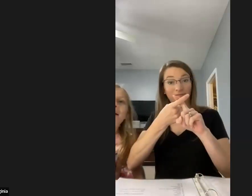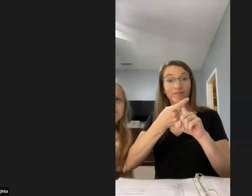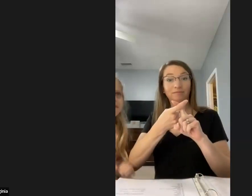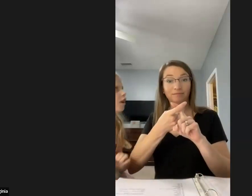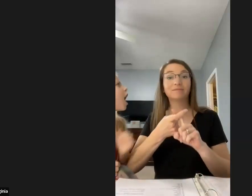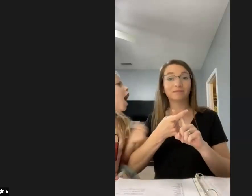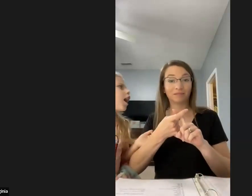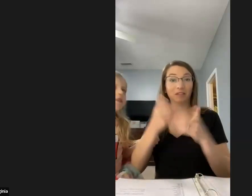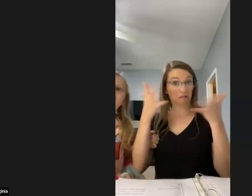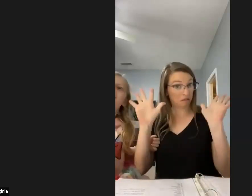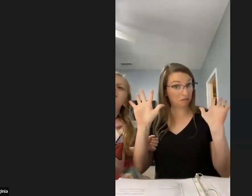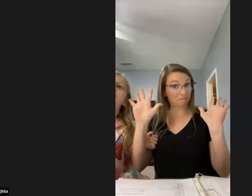Yeah.